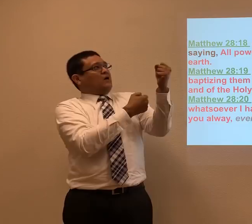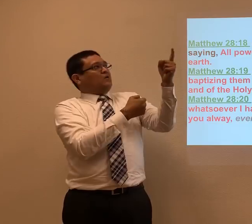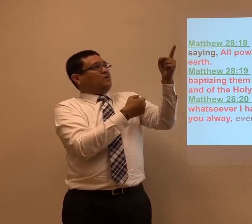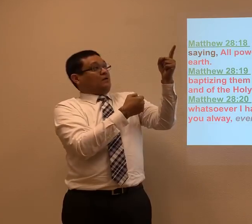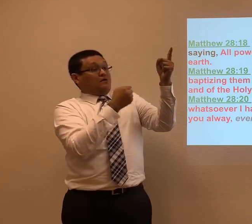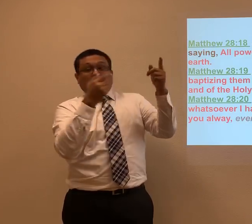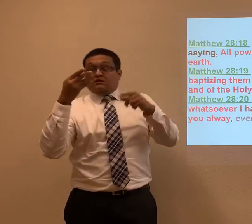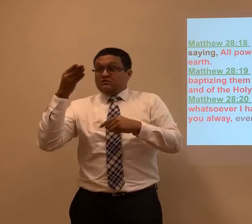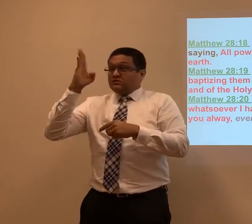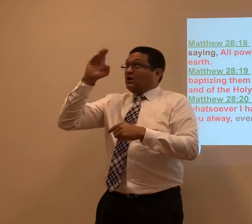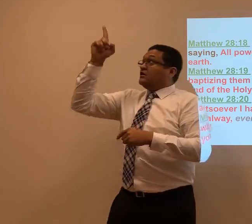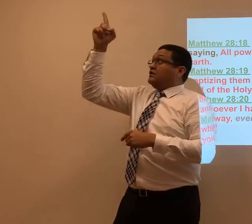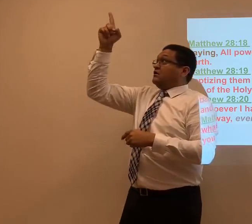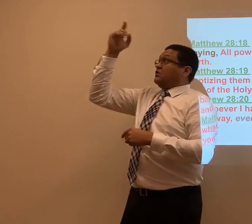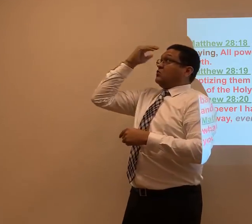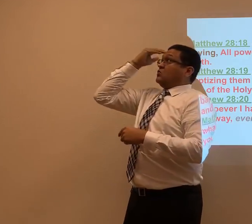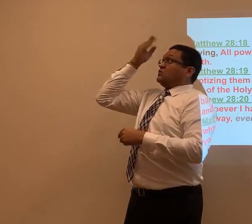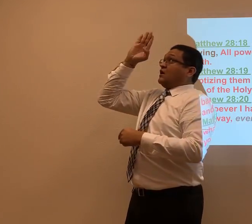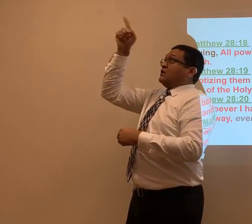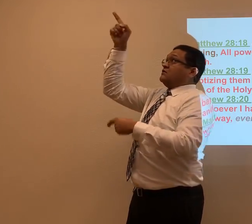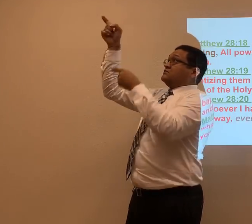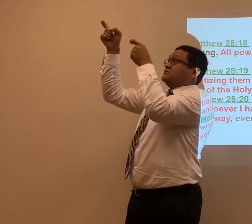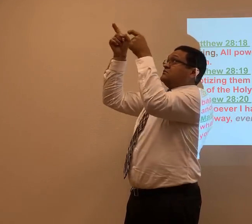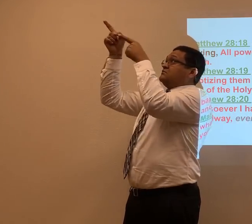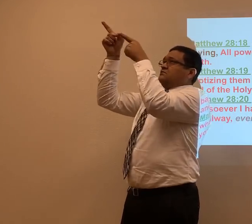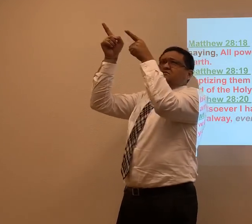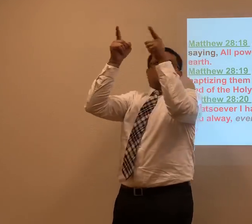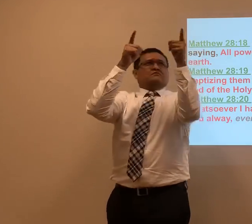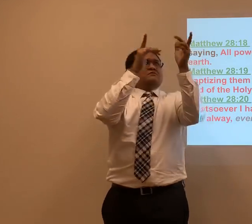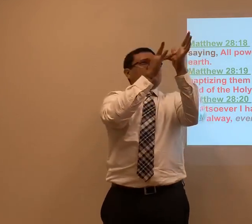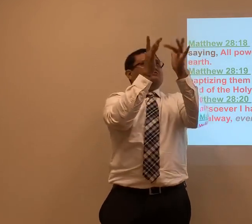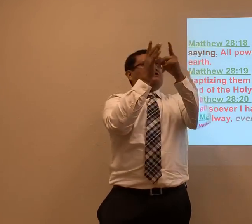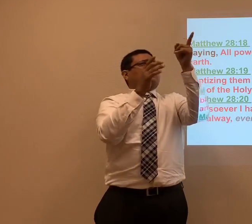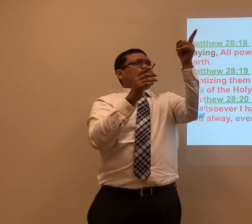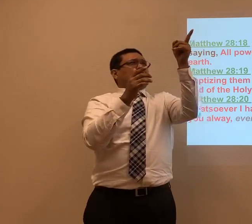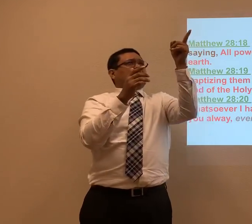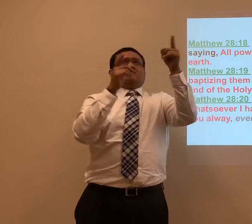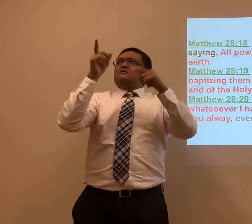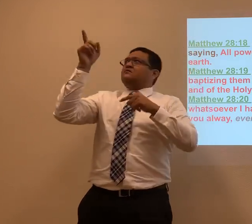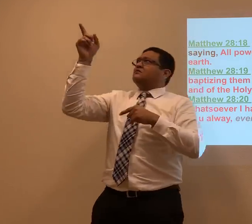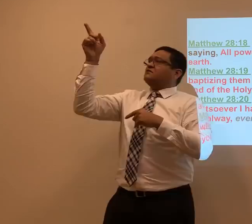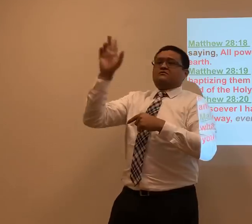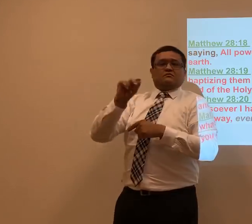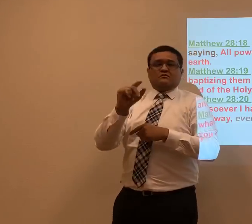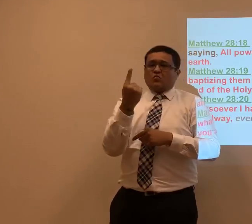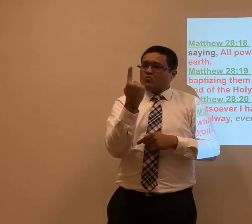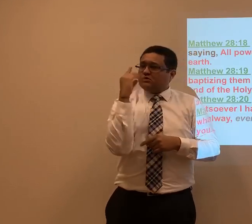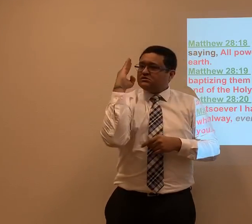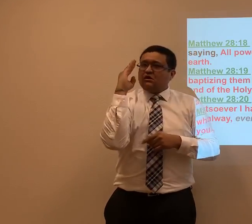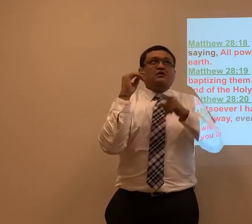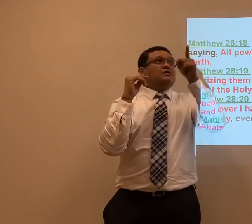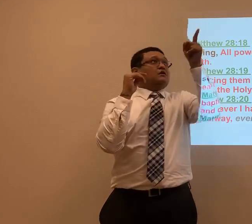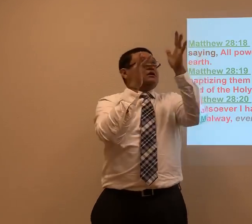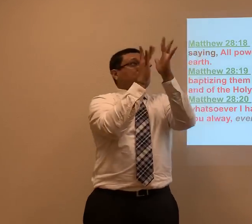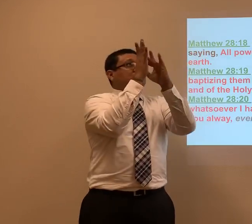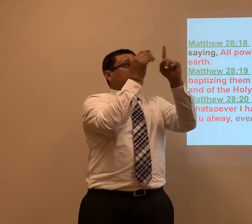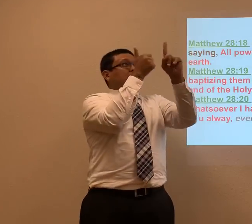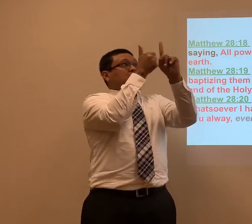and Jesus has all power, and we all know that God has power, so some people get confused about Jesus and God, but there's only one